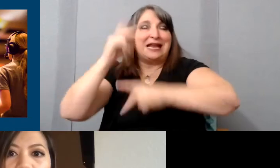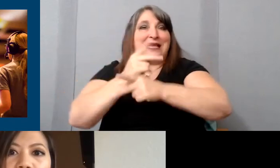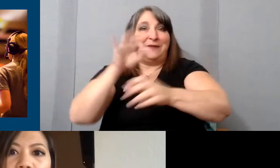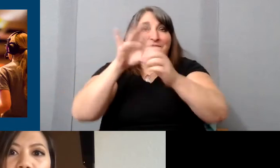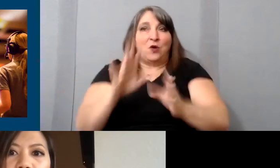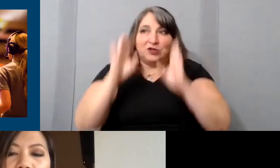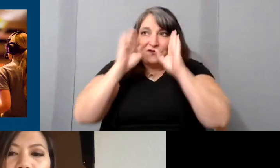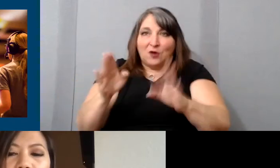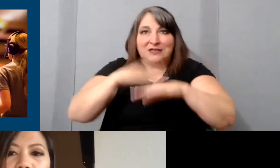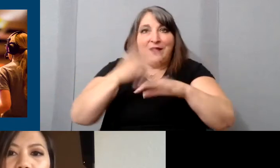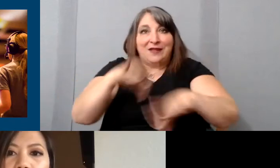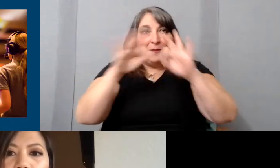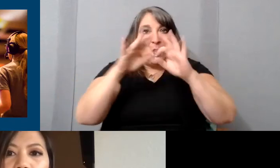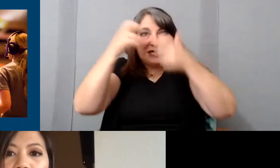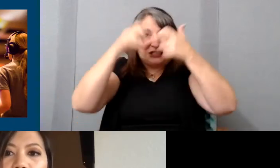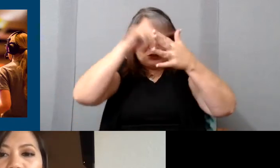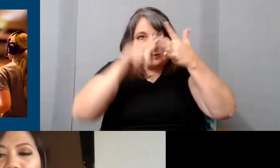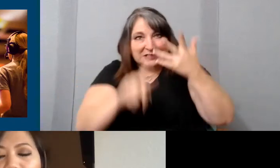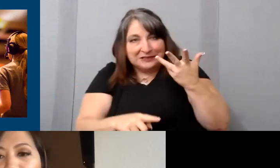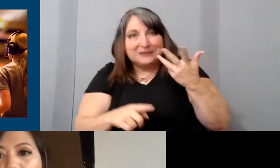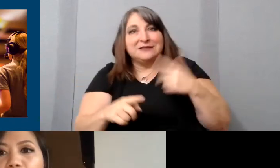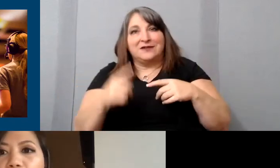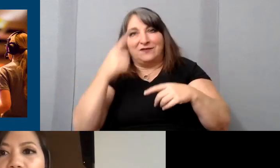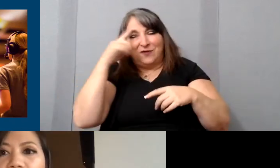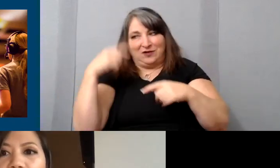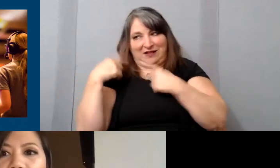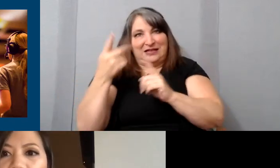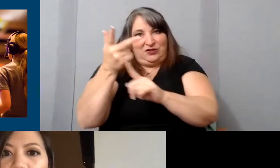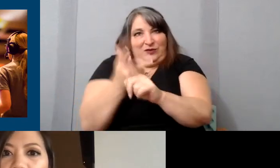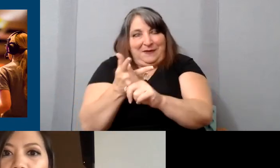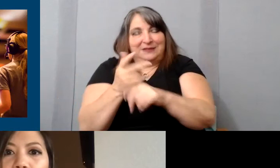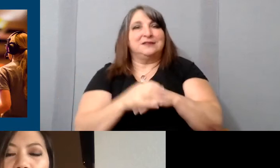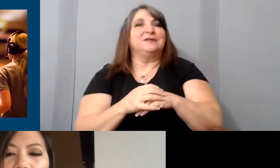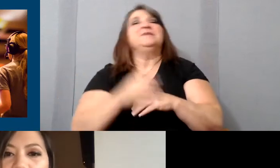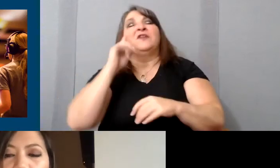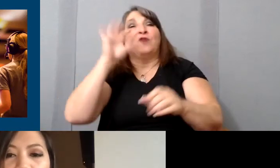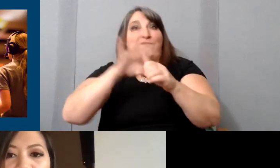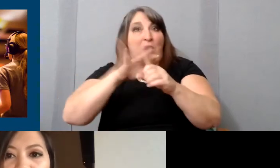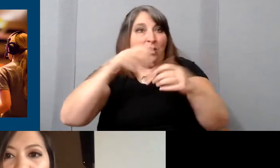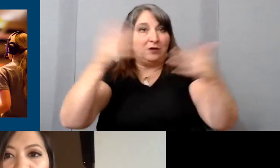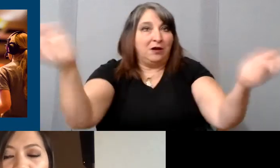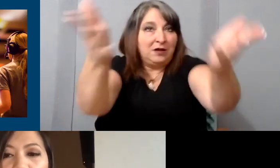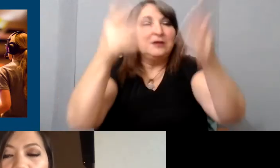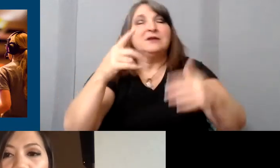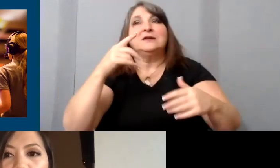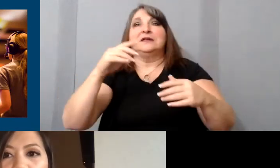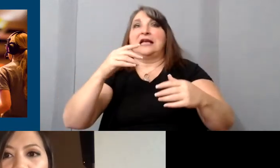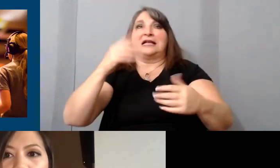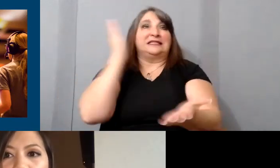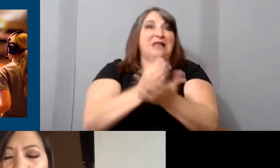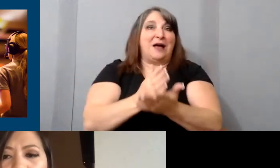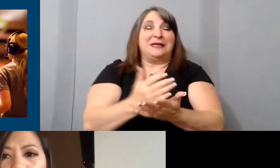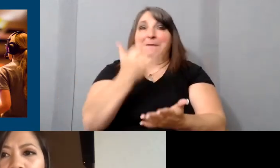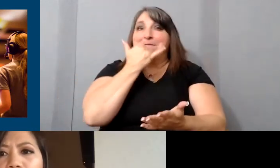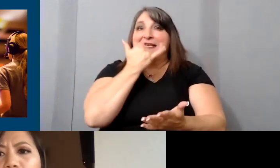more important things in the last 3 months, which was to get the vote out and clear up any misinformation about voting and vote by